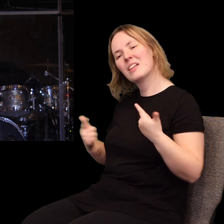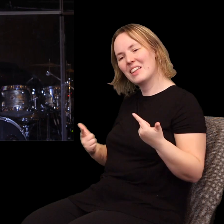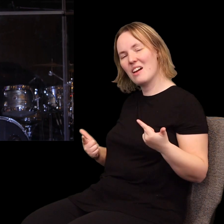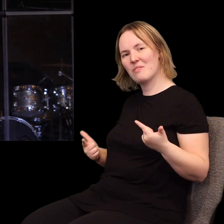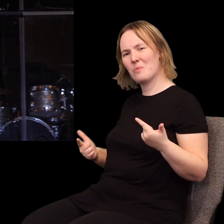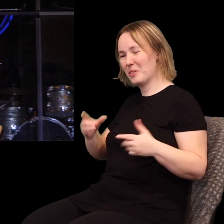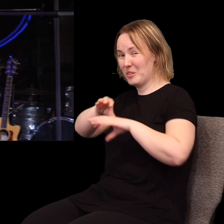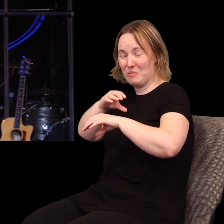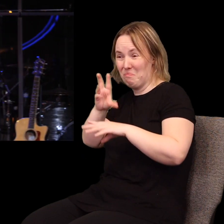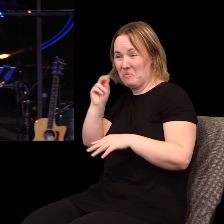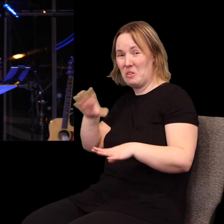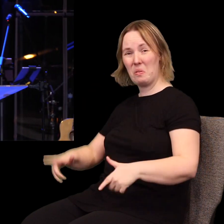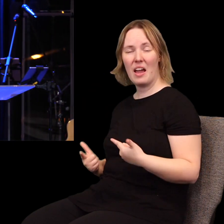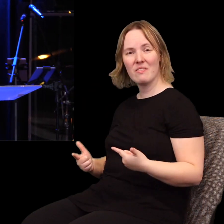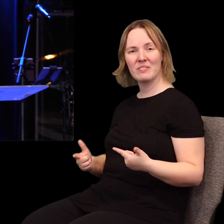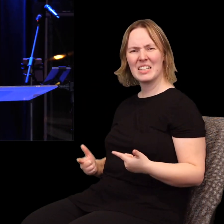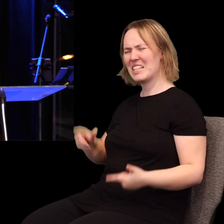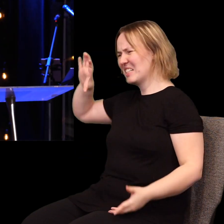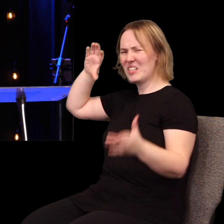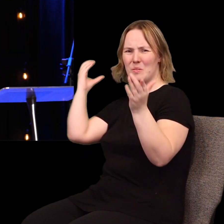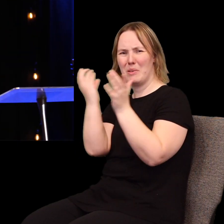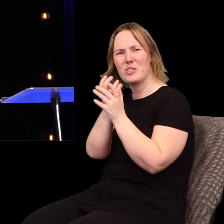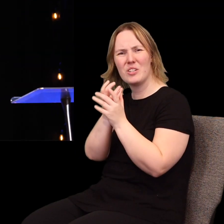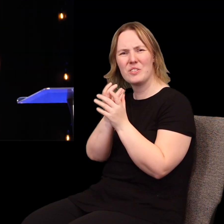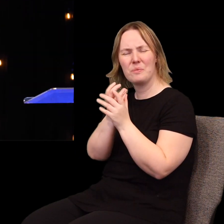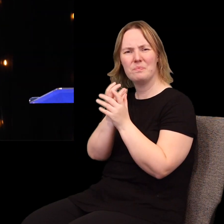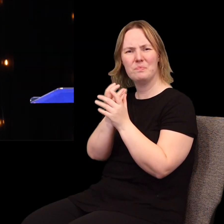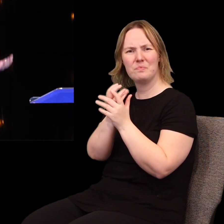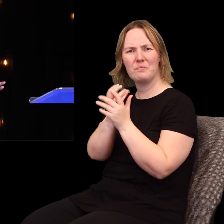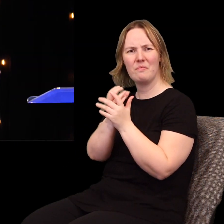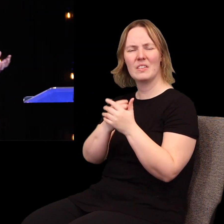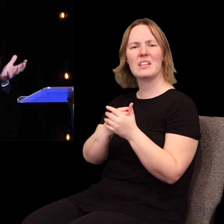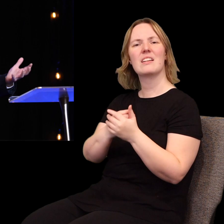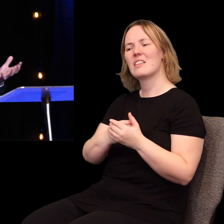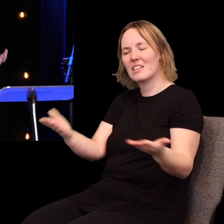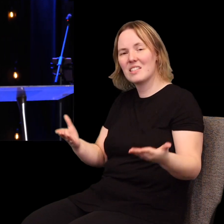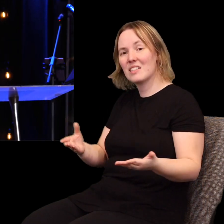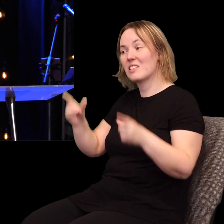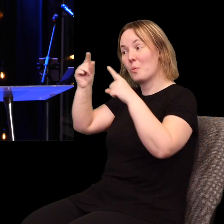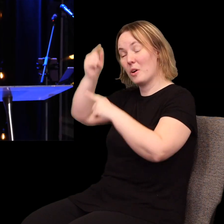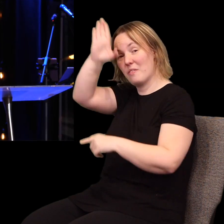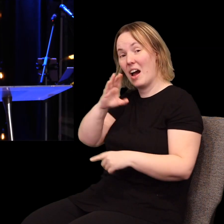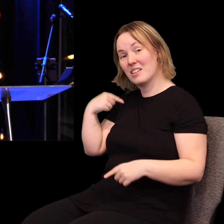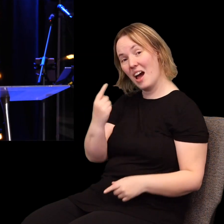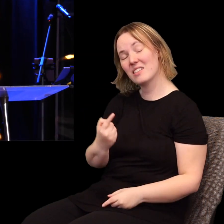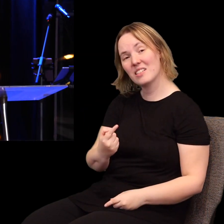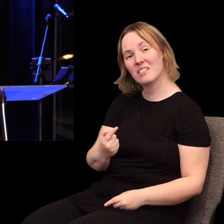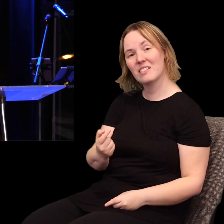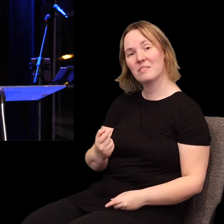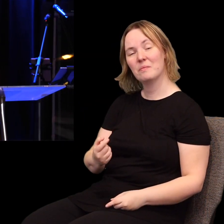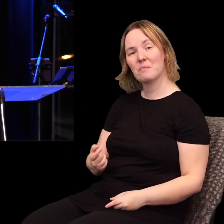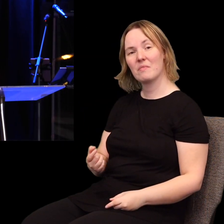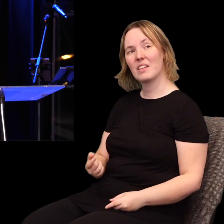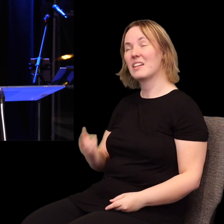life where there's no life. Friends, these are not just metaphors. They're not just nice little imagery in the scriptures. This is the word of God to